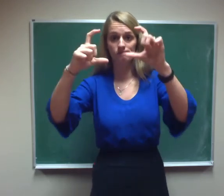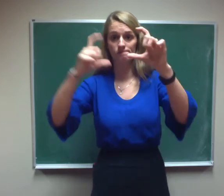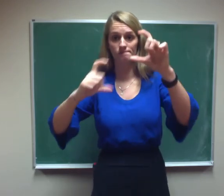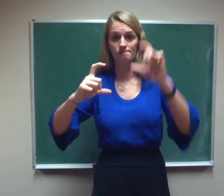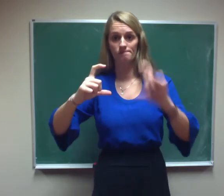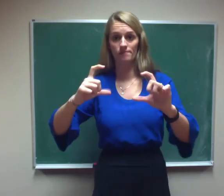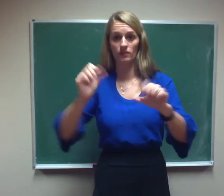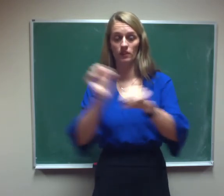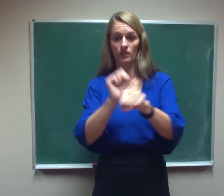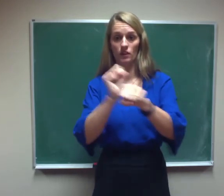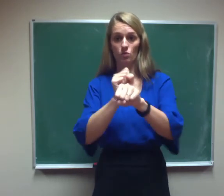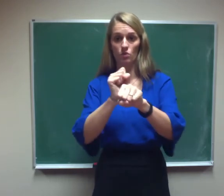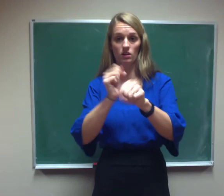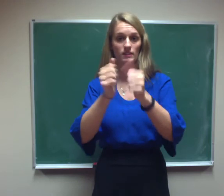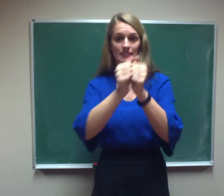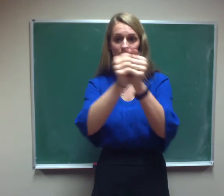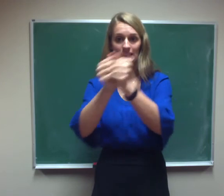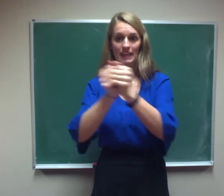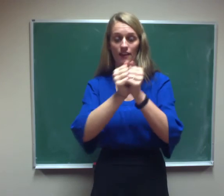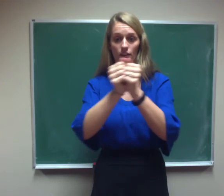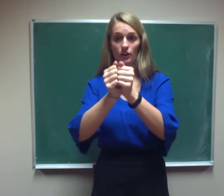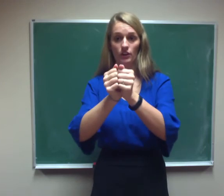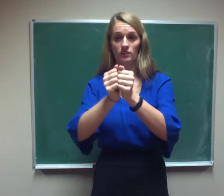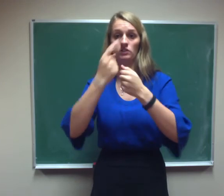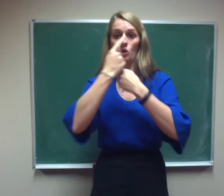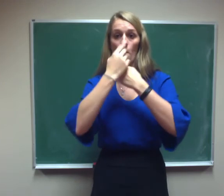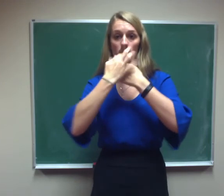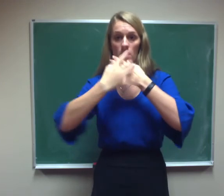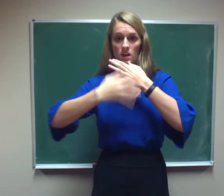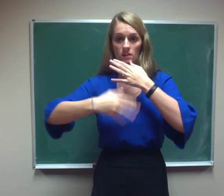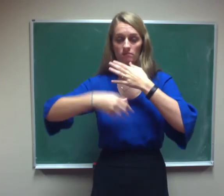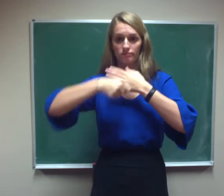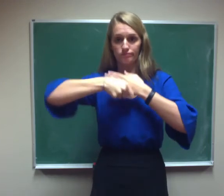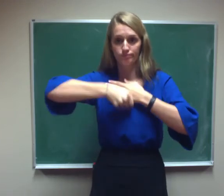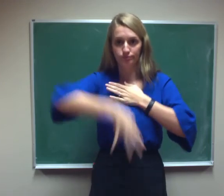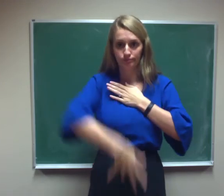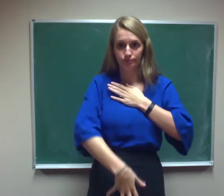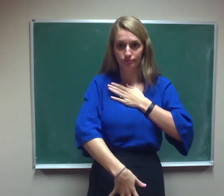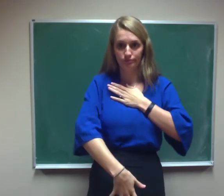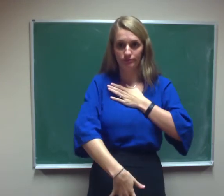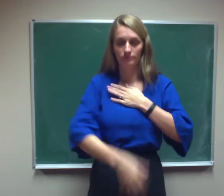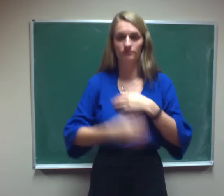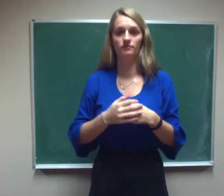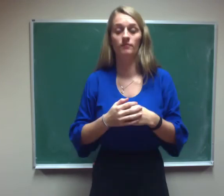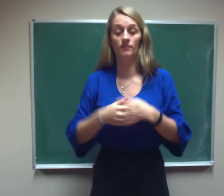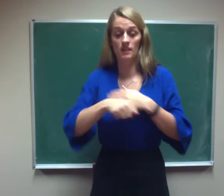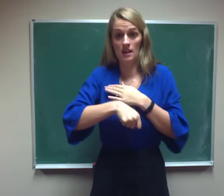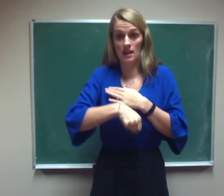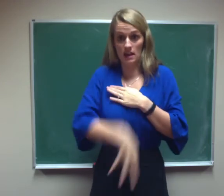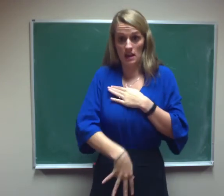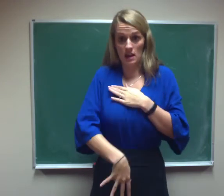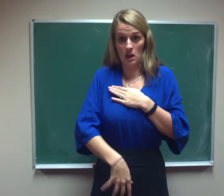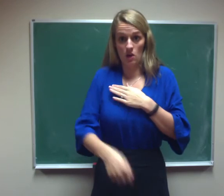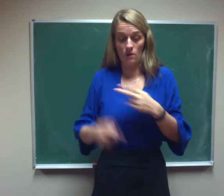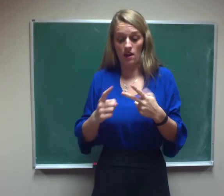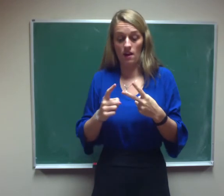fashion to pump blood out of the body. When blood leaves the body, we've got arteries and arterioles that carry blood towards